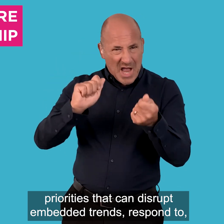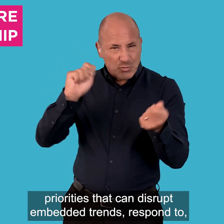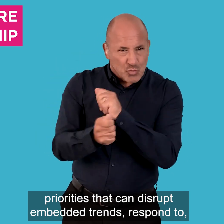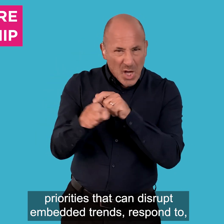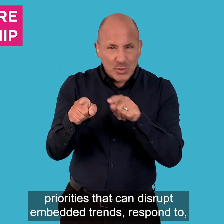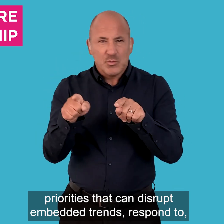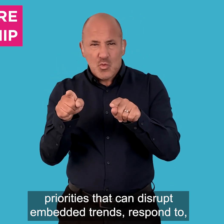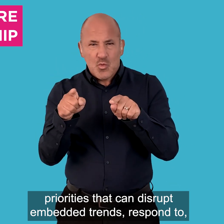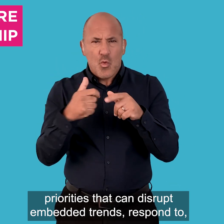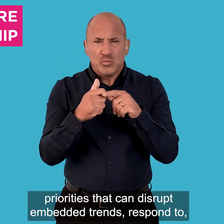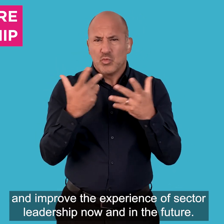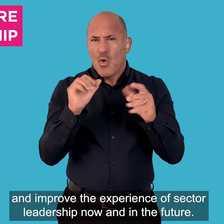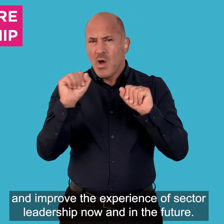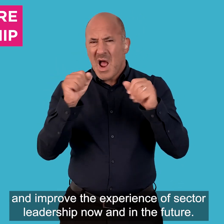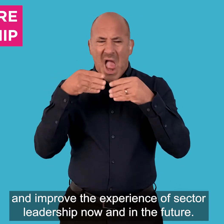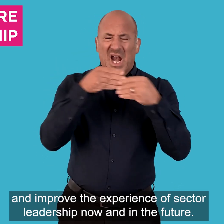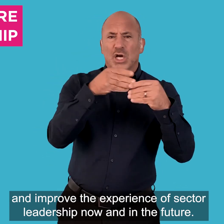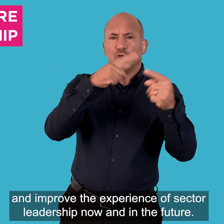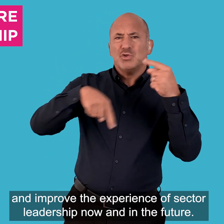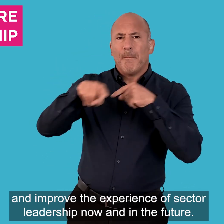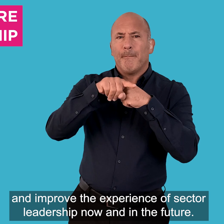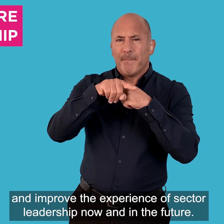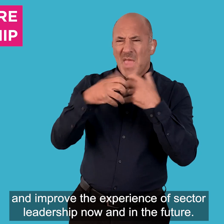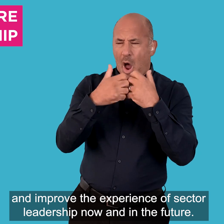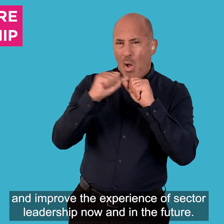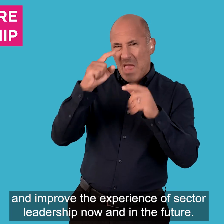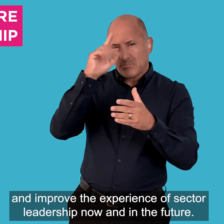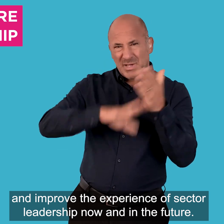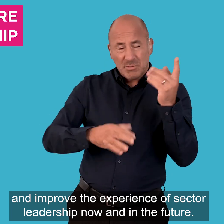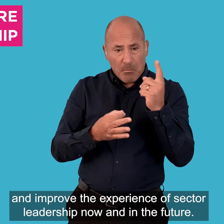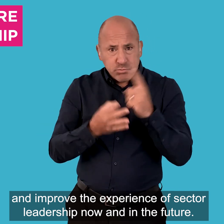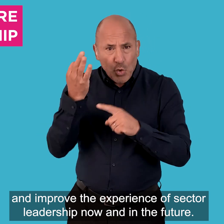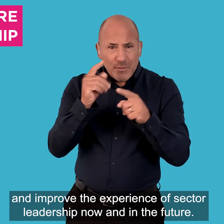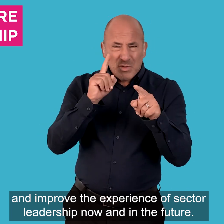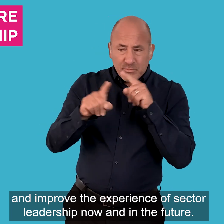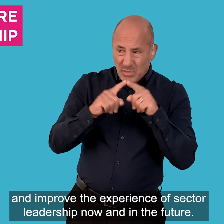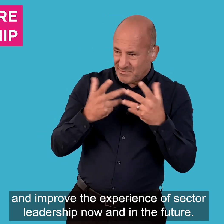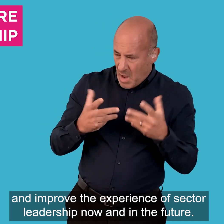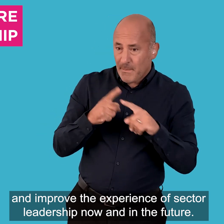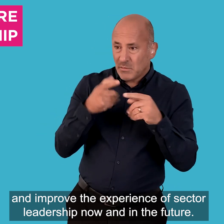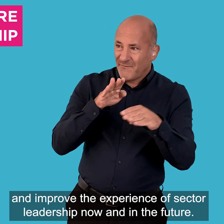to, and improve the experience of sector leadership now and in the